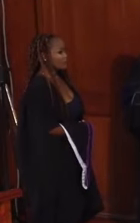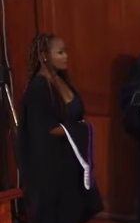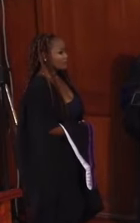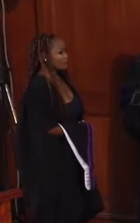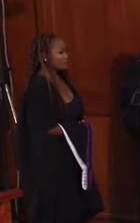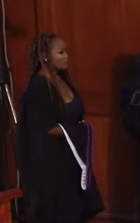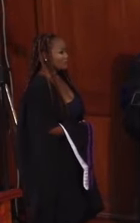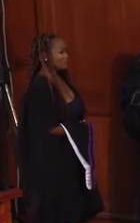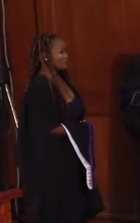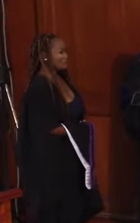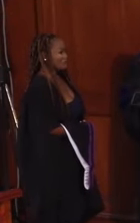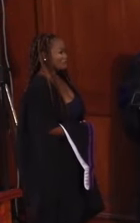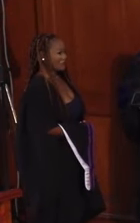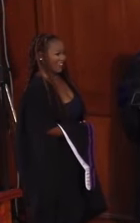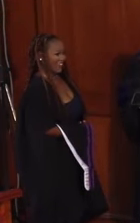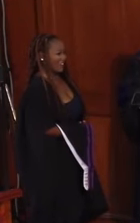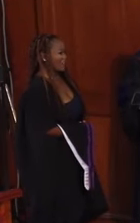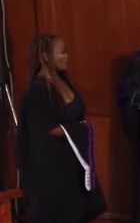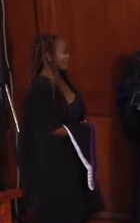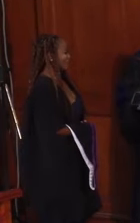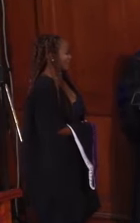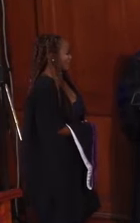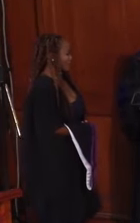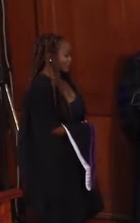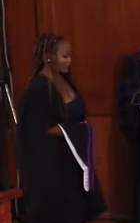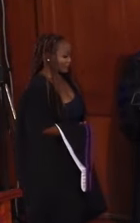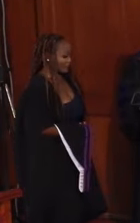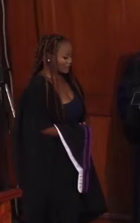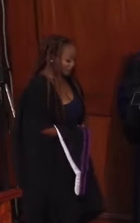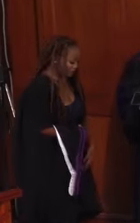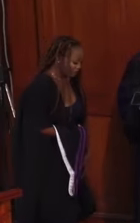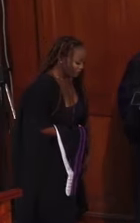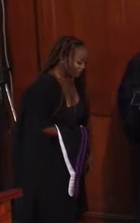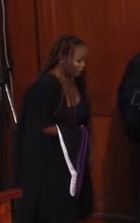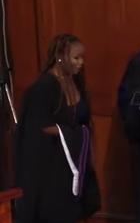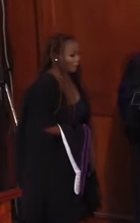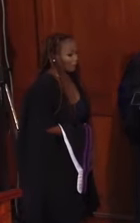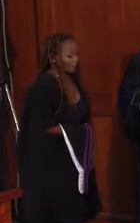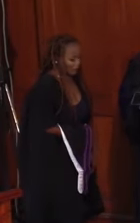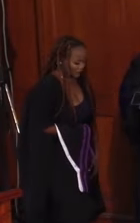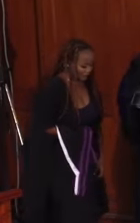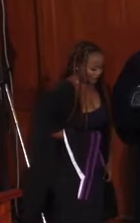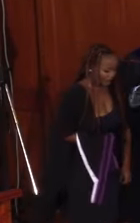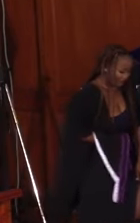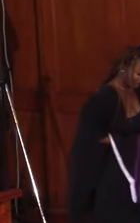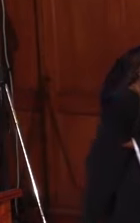Chancellor, I have the honor to present to you for the degree of Master of Science, Malefo Mamedupi Letuba.